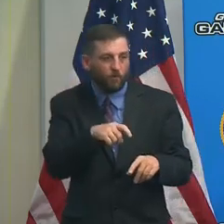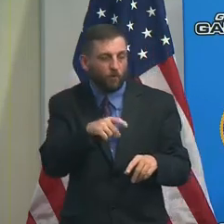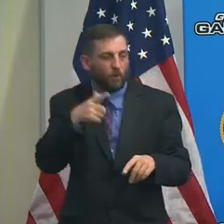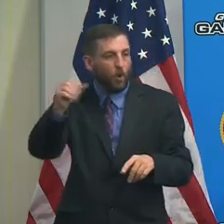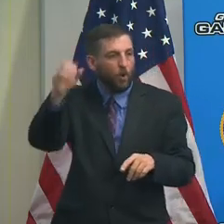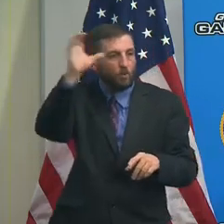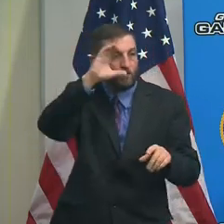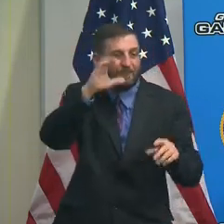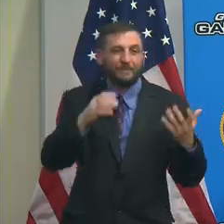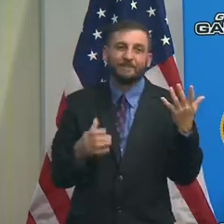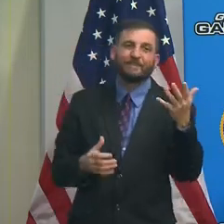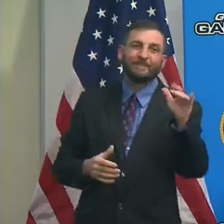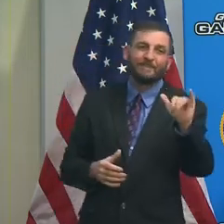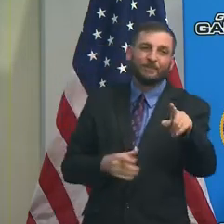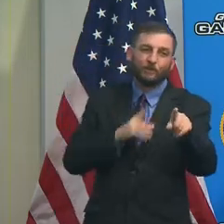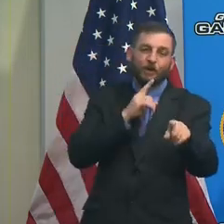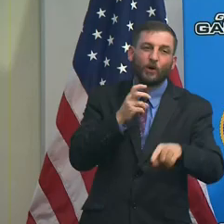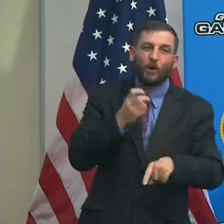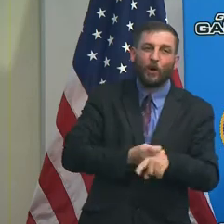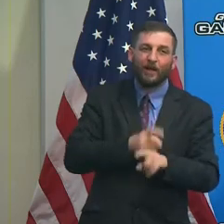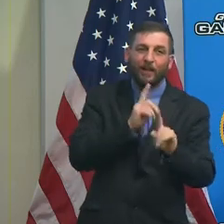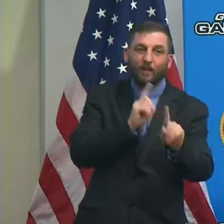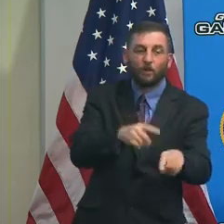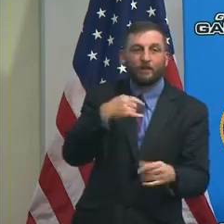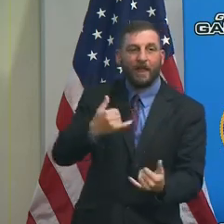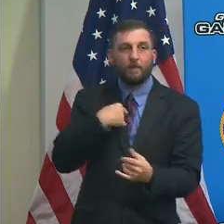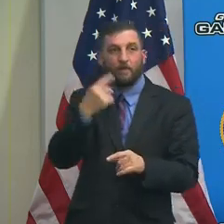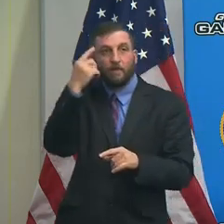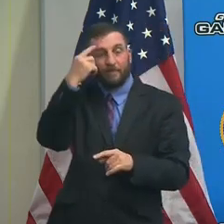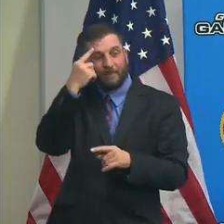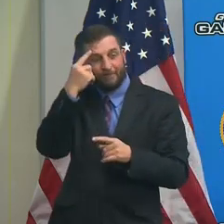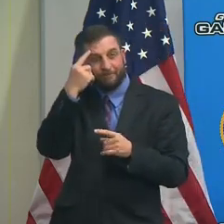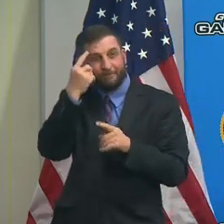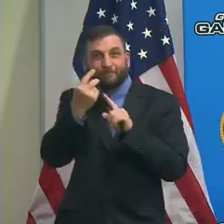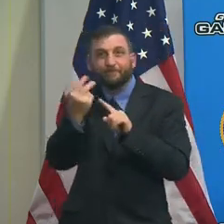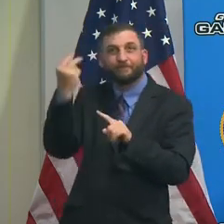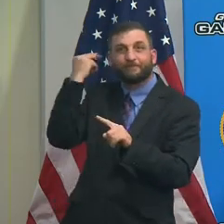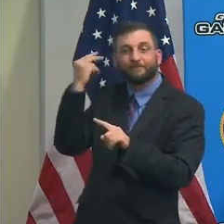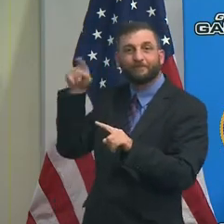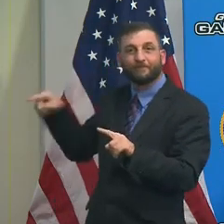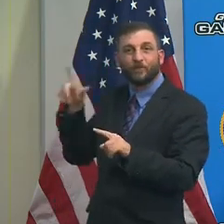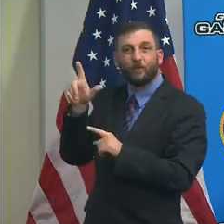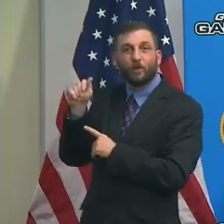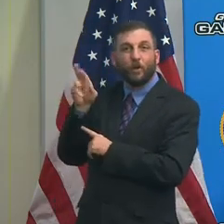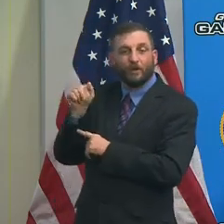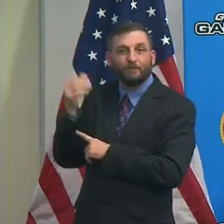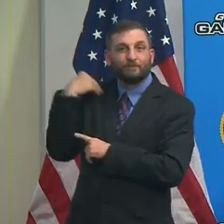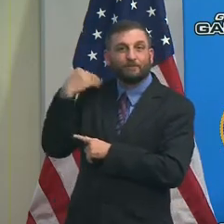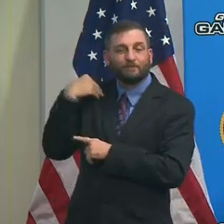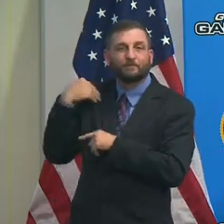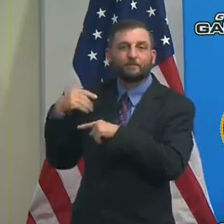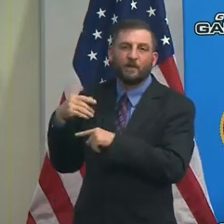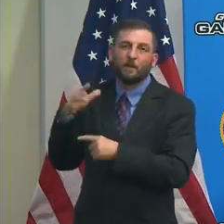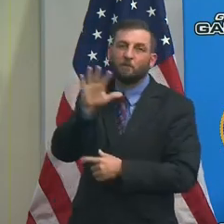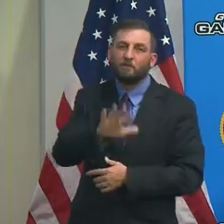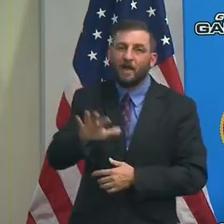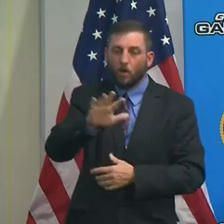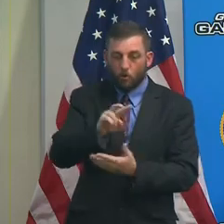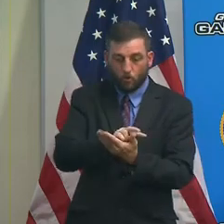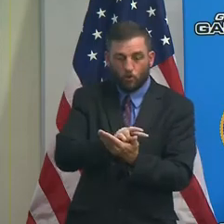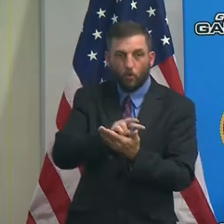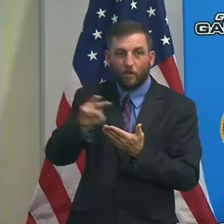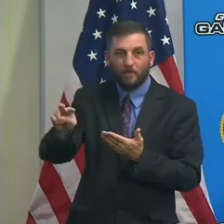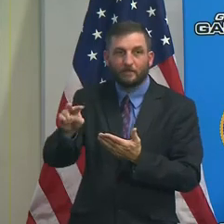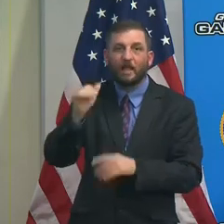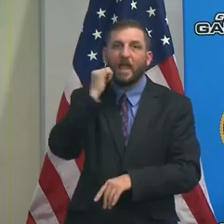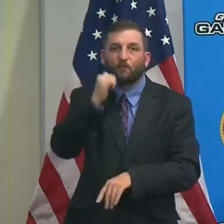You know, that's a hard question to answer because I just have to think back to Laura. And we had, for about 2 weeks after Laura,